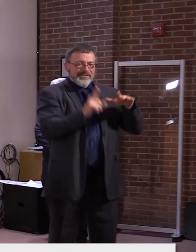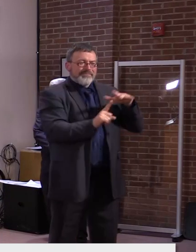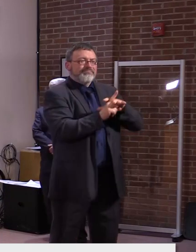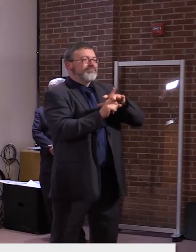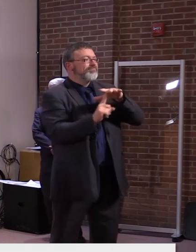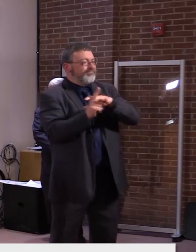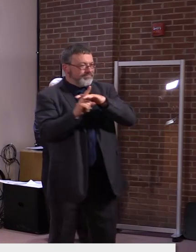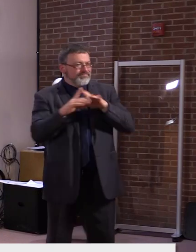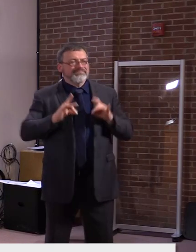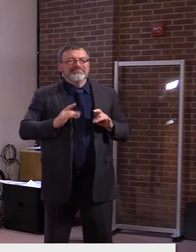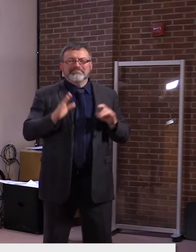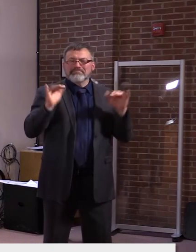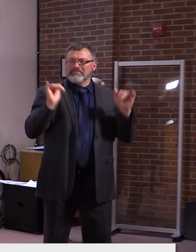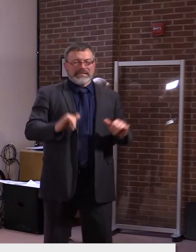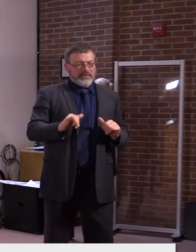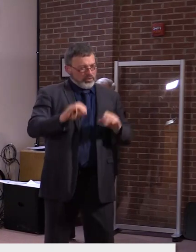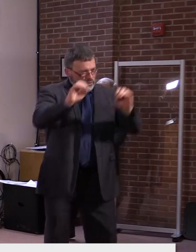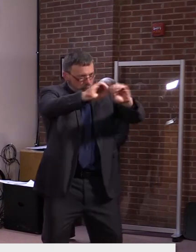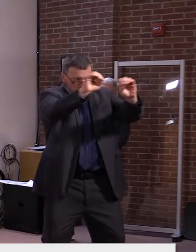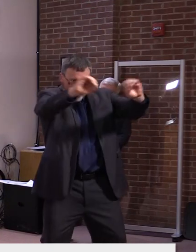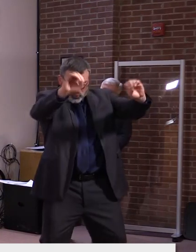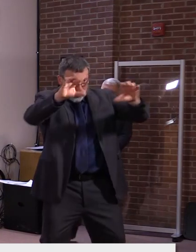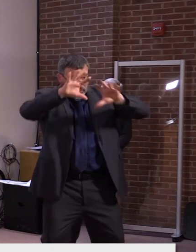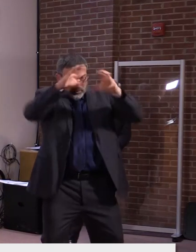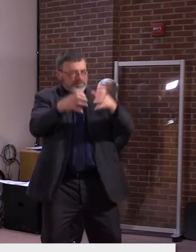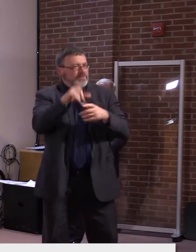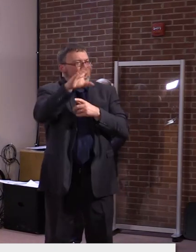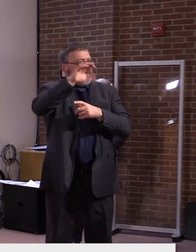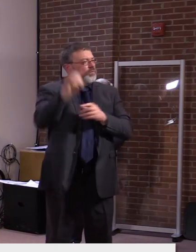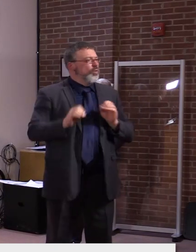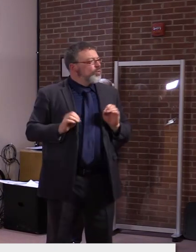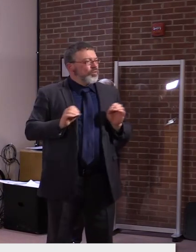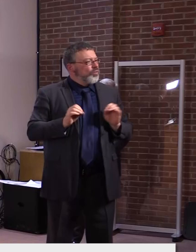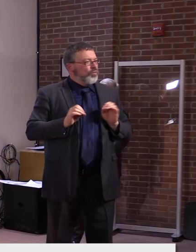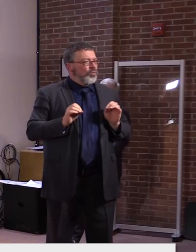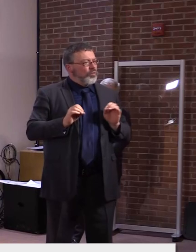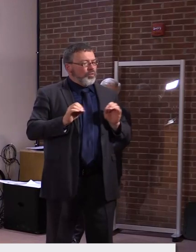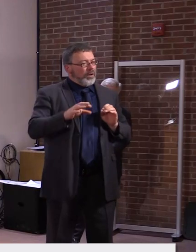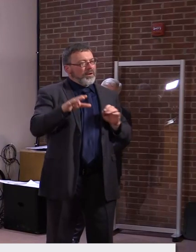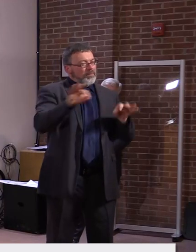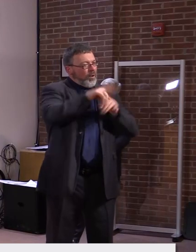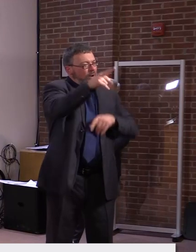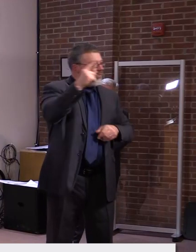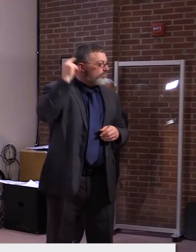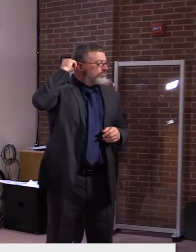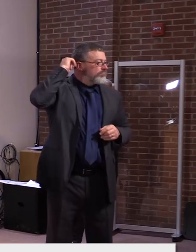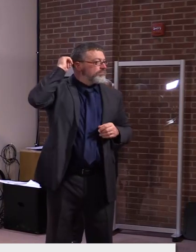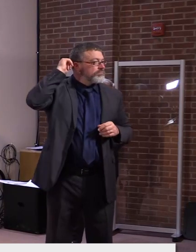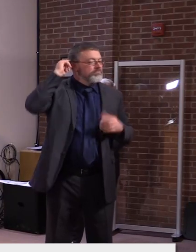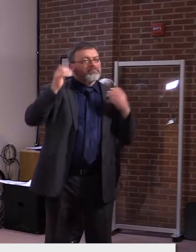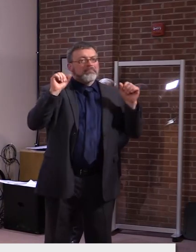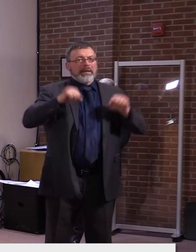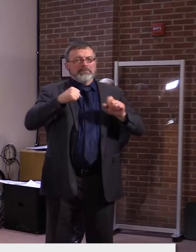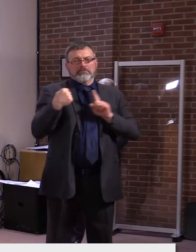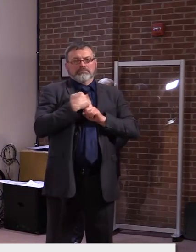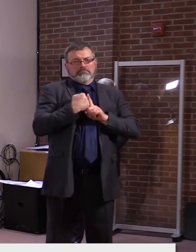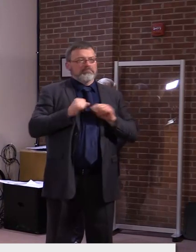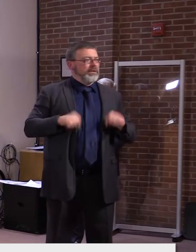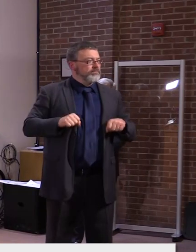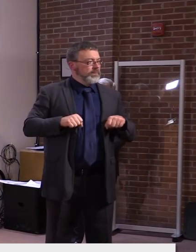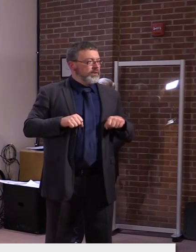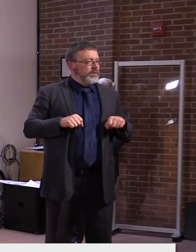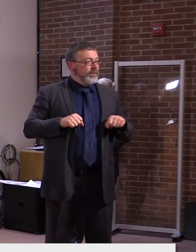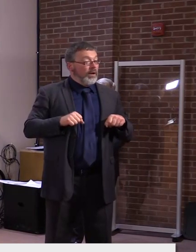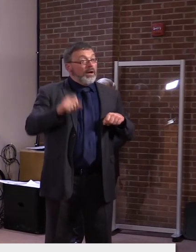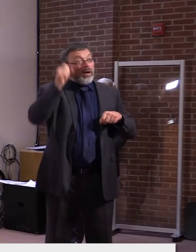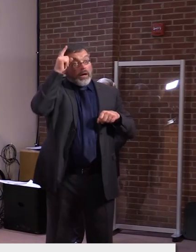have had the booster. So we just have to prepare ourselves. Now, the likelihood of that are reduced dramatically